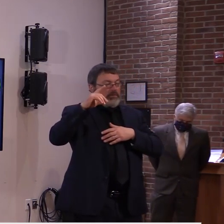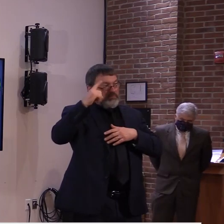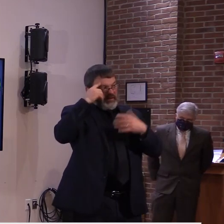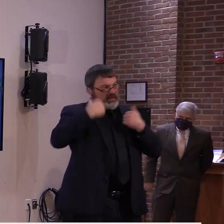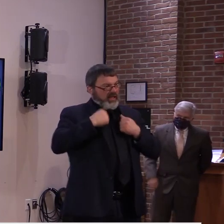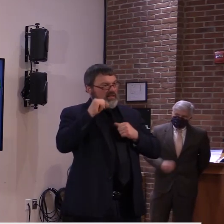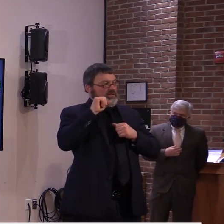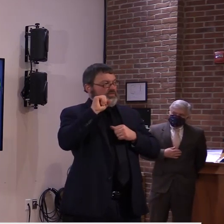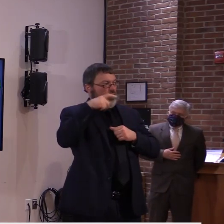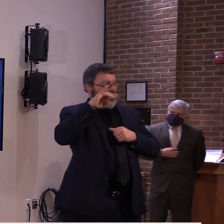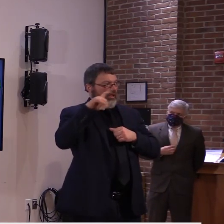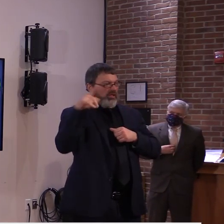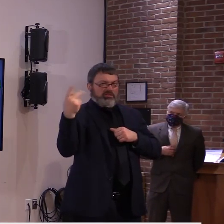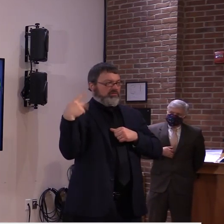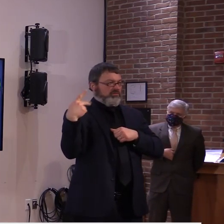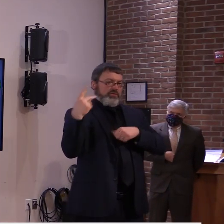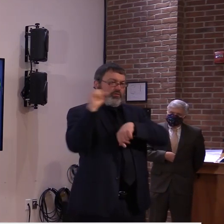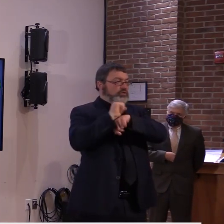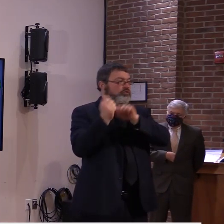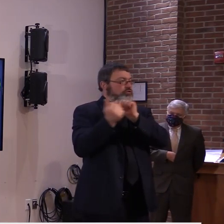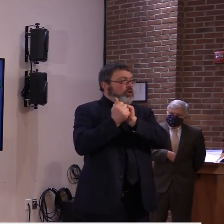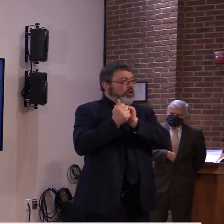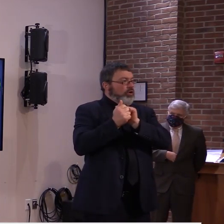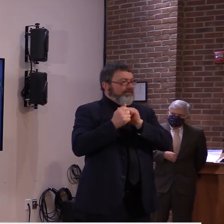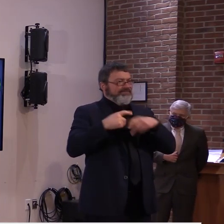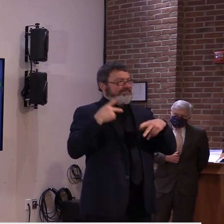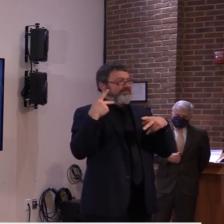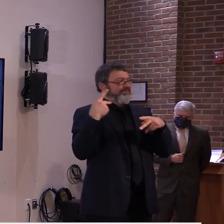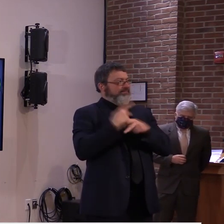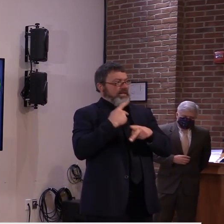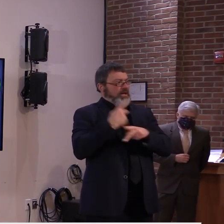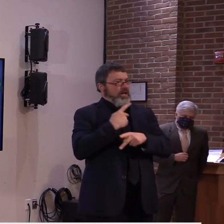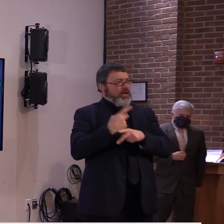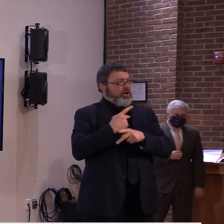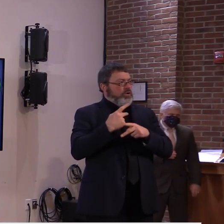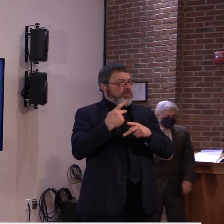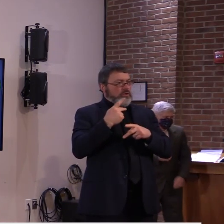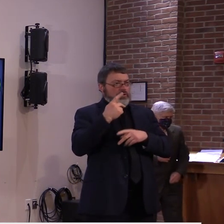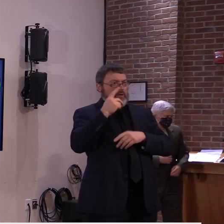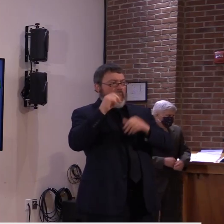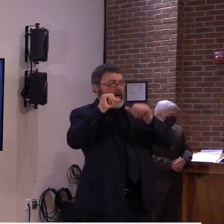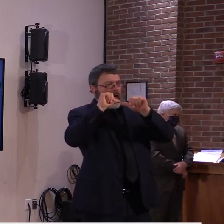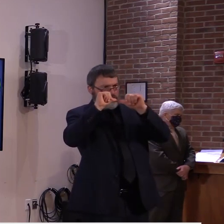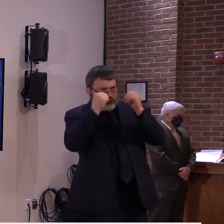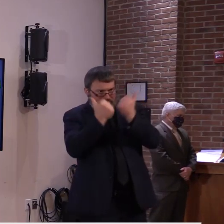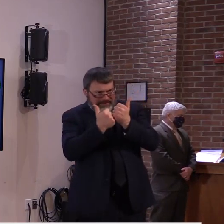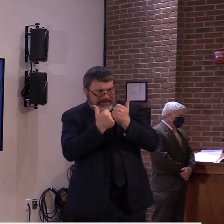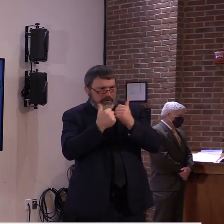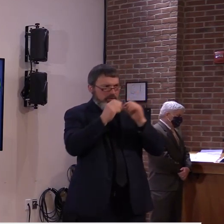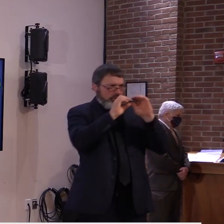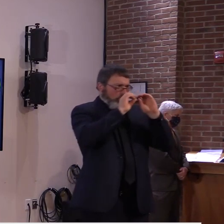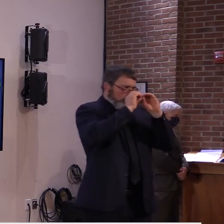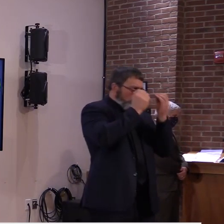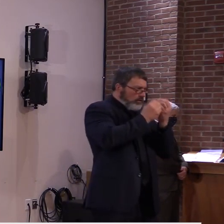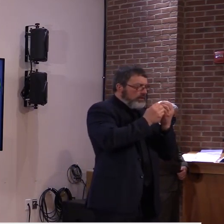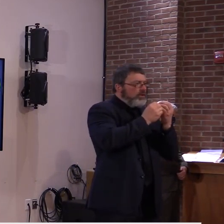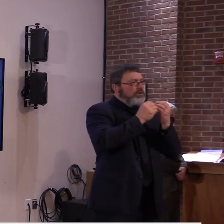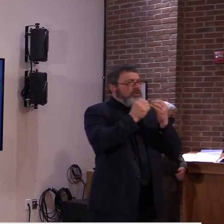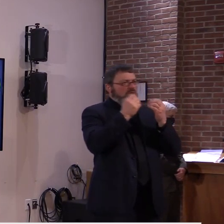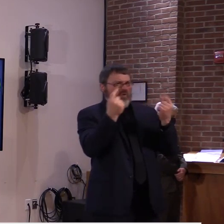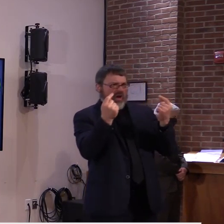Squirrel and her team and my team have been meeting fairly regularly through this first part of the emergency in anticipation of this next phase.